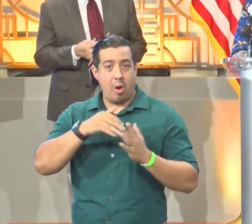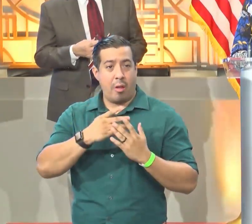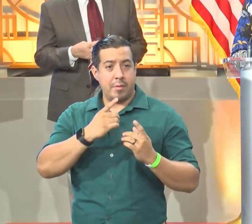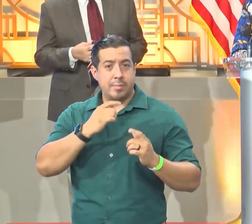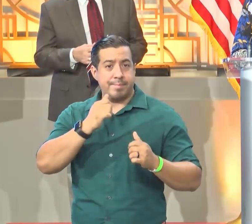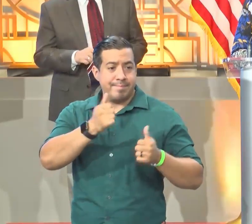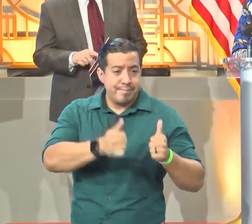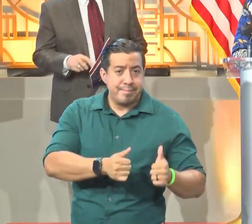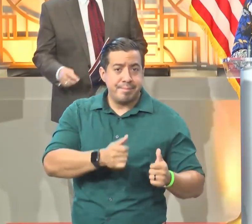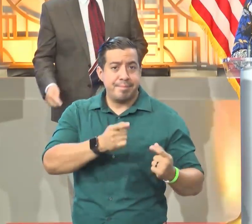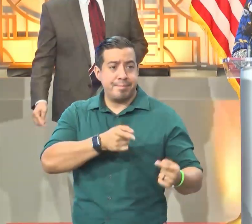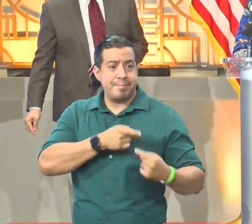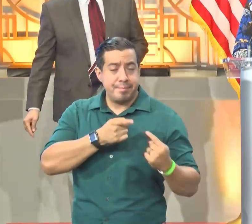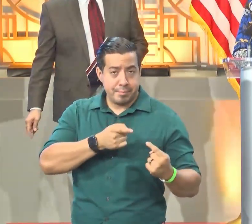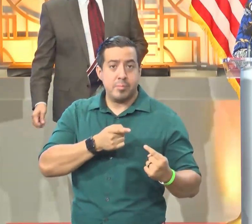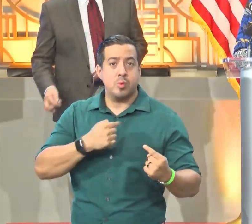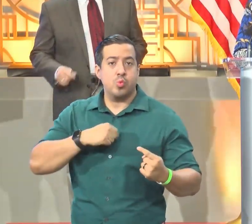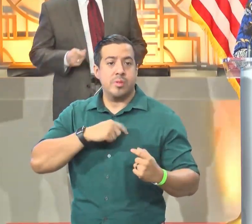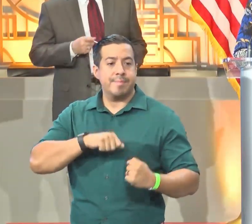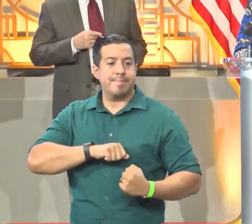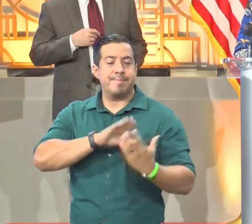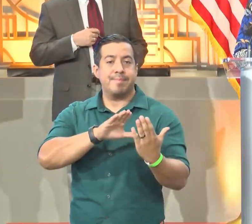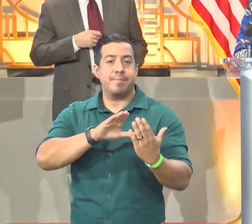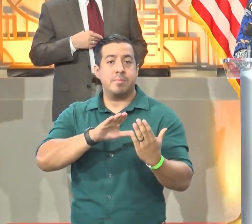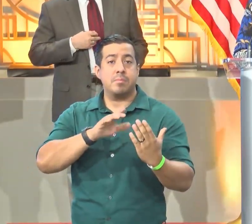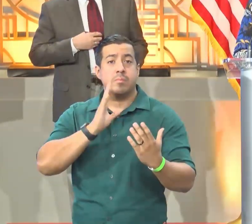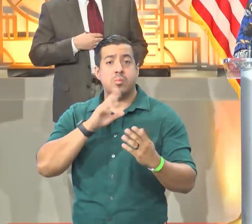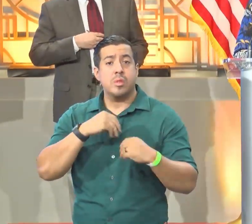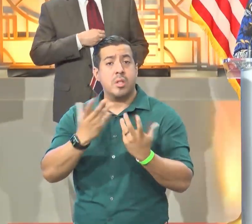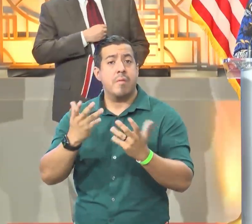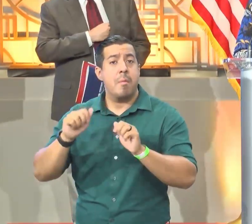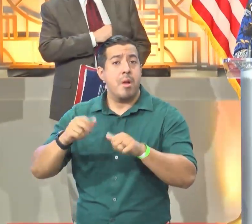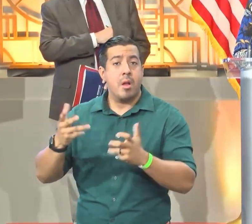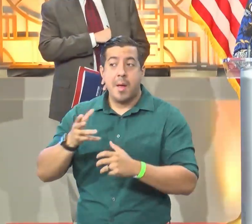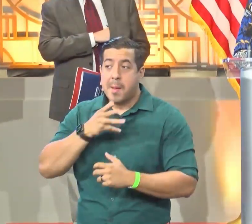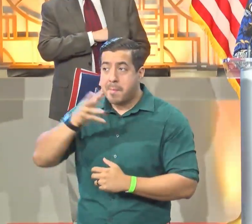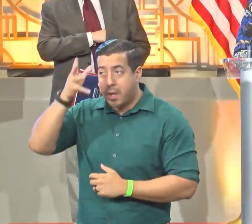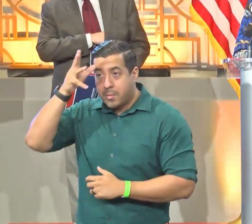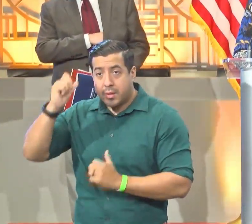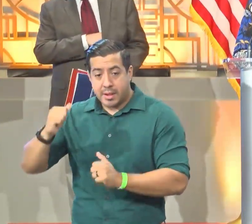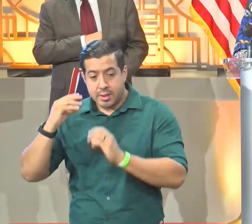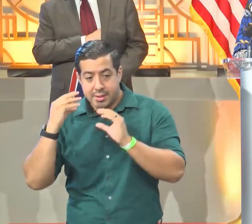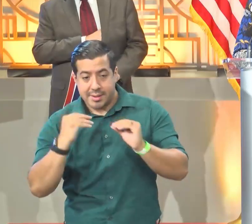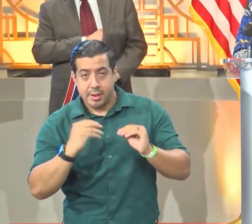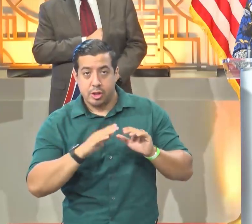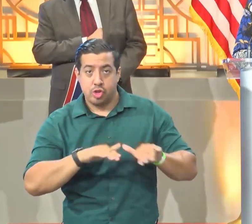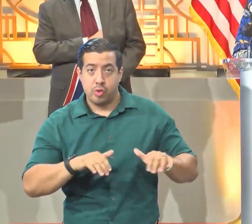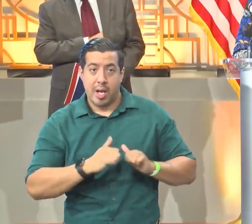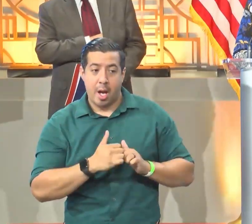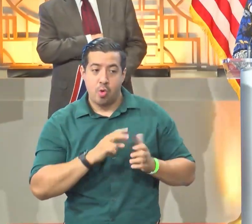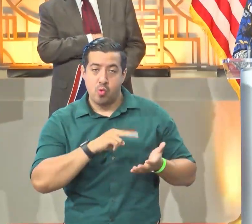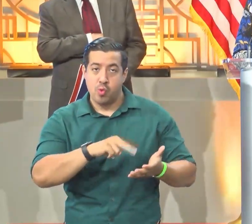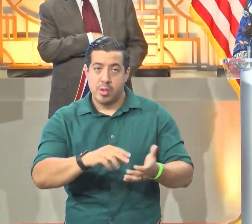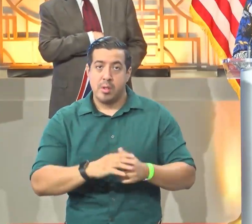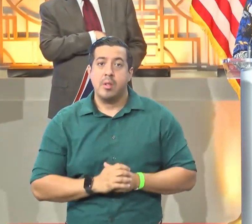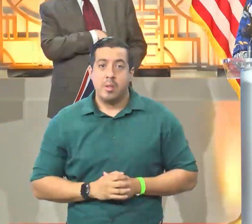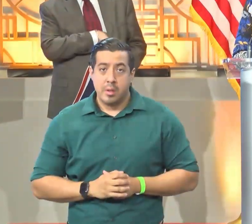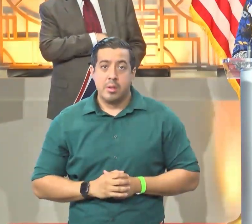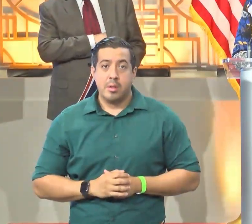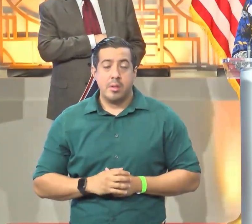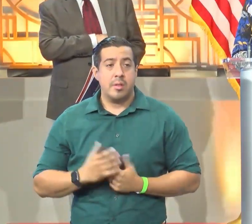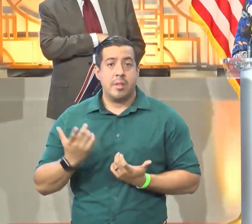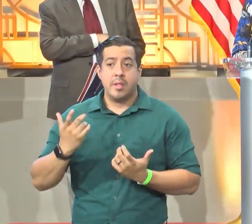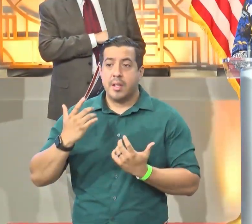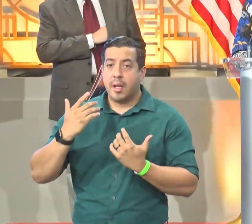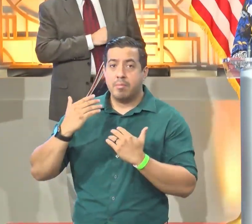problem. Illiteracy limits the ability of parents to help their children learn to read. It limits the availability